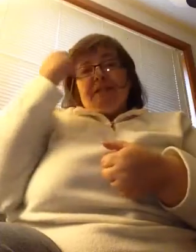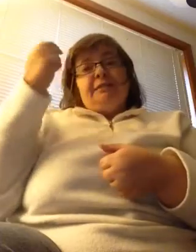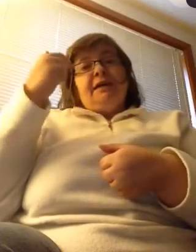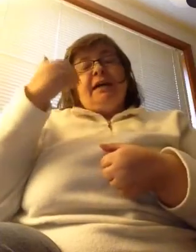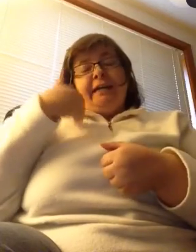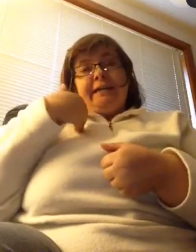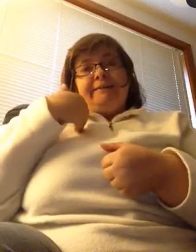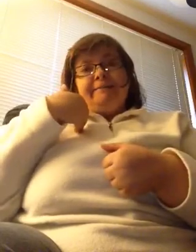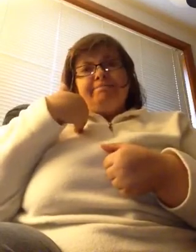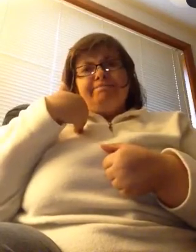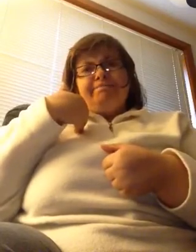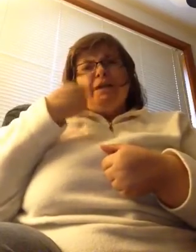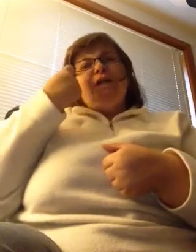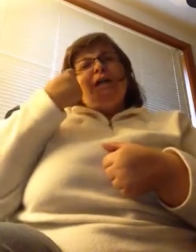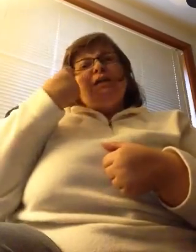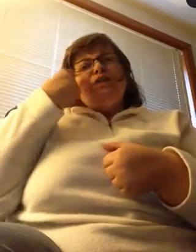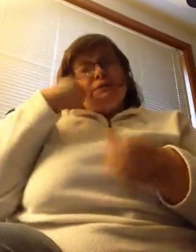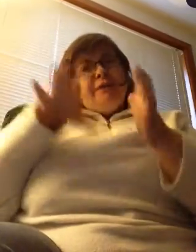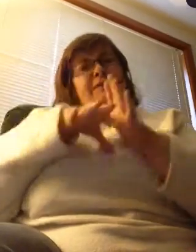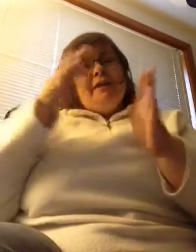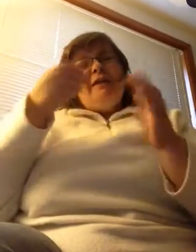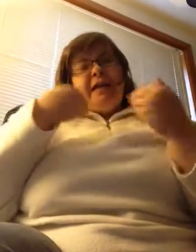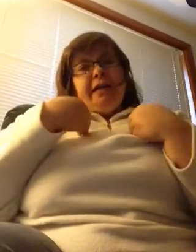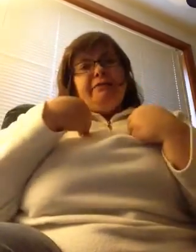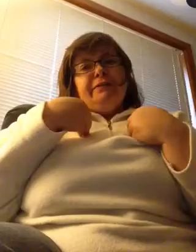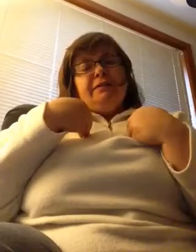because I just found out I have